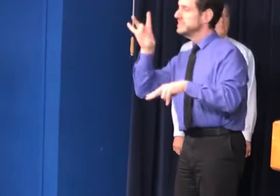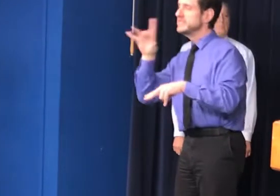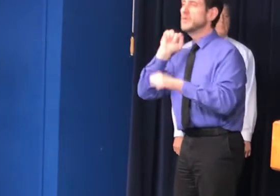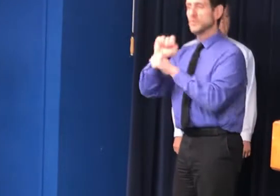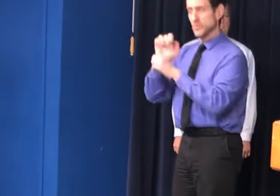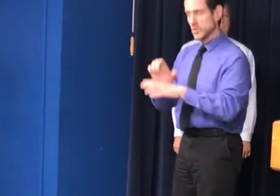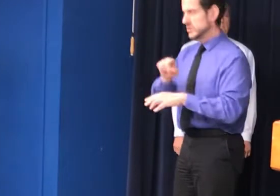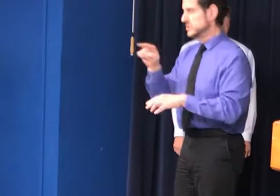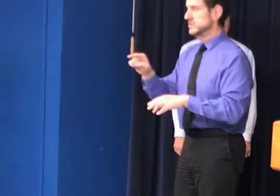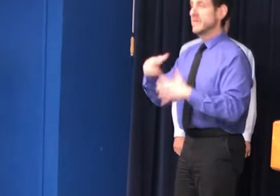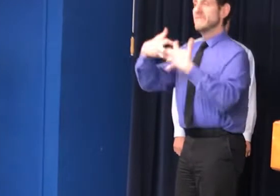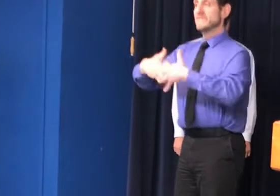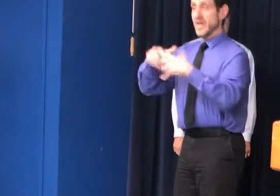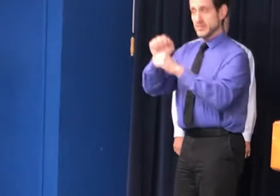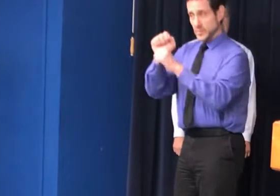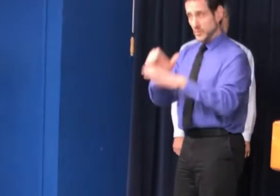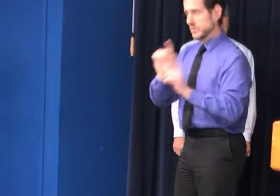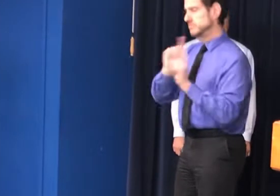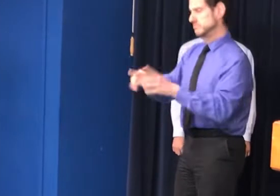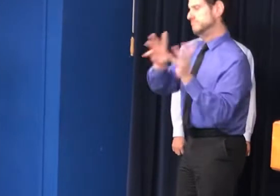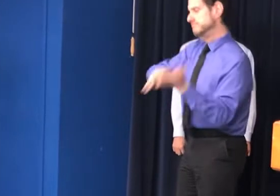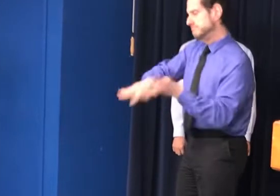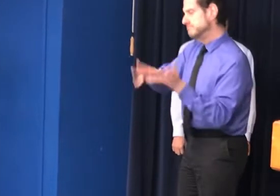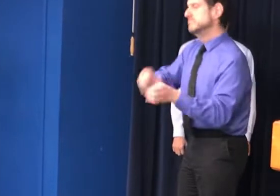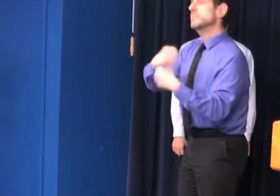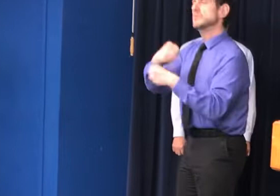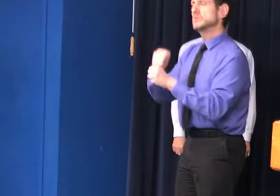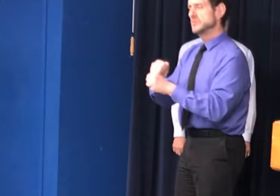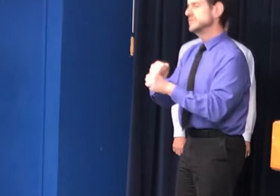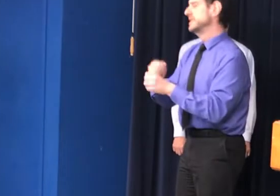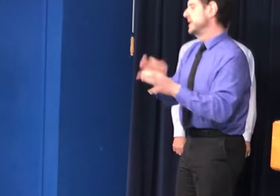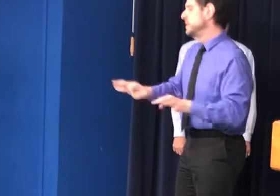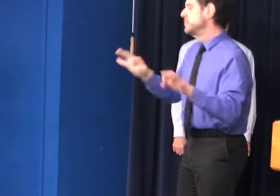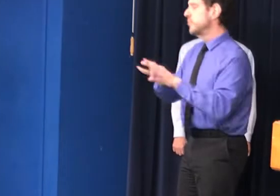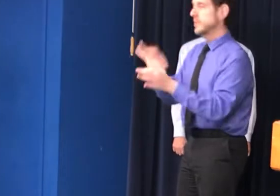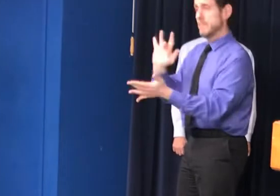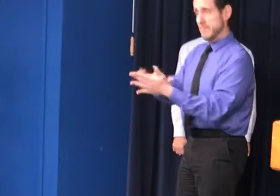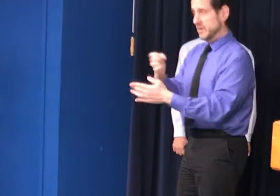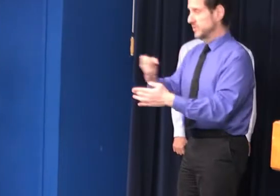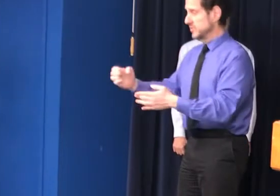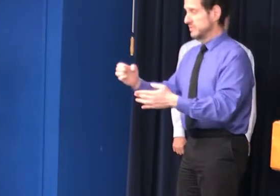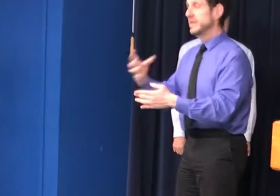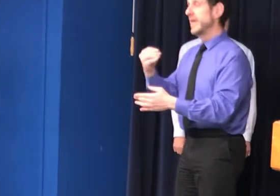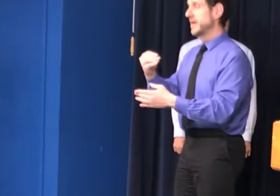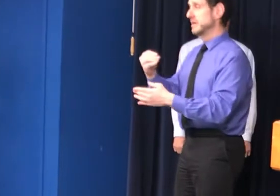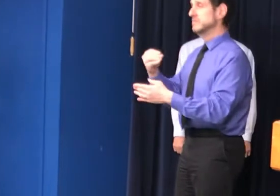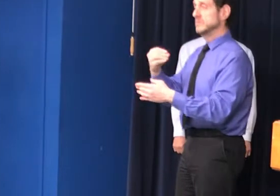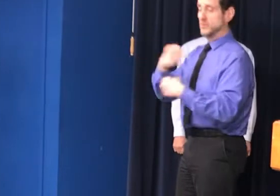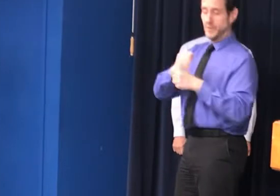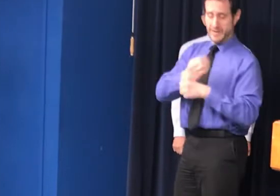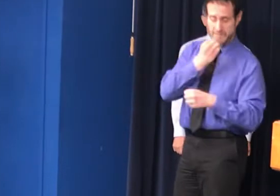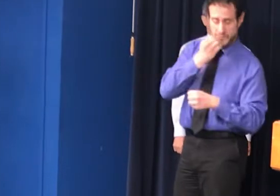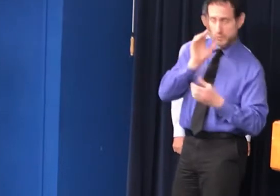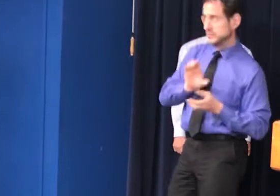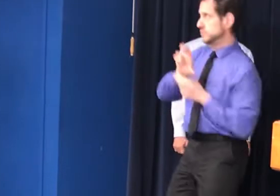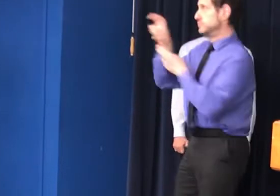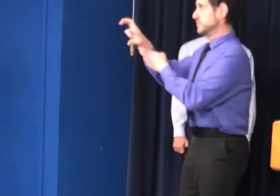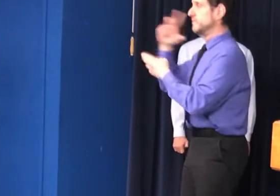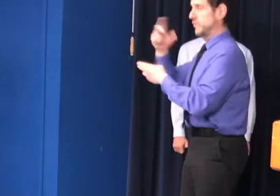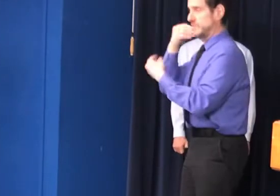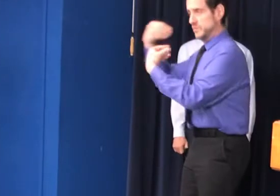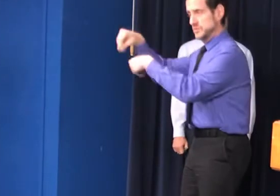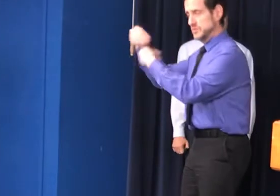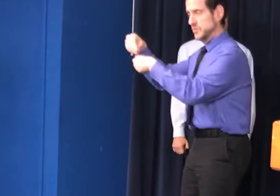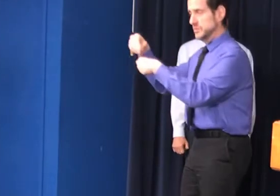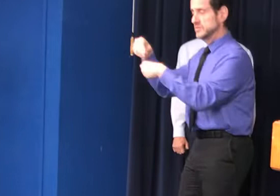workers, the factory workers who are producing essential medical equipment and the food on the grocery shelves, and the warehouse